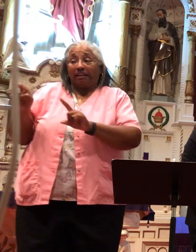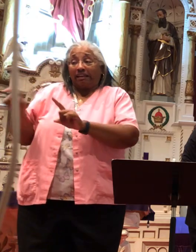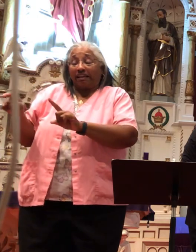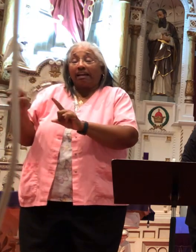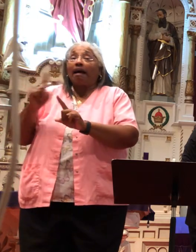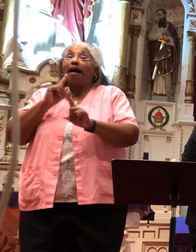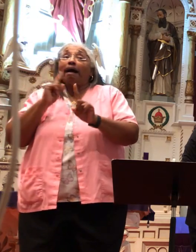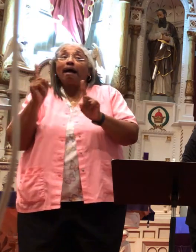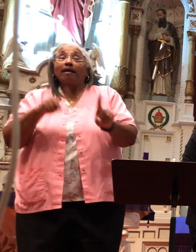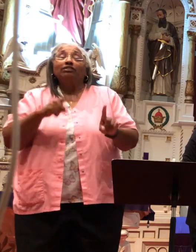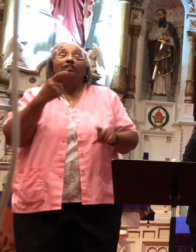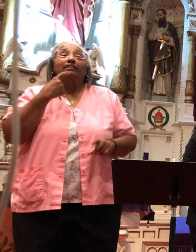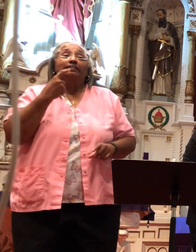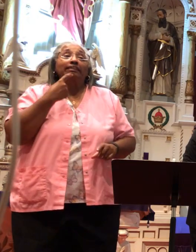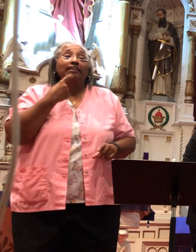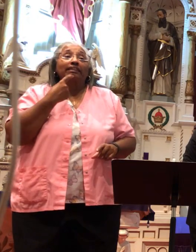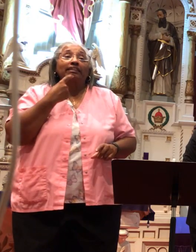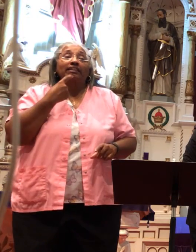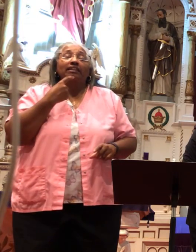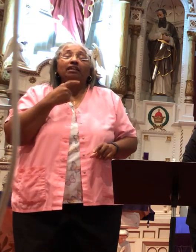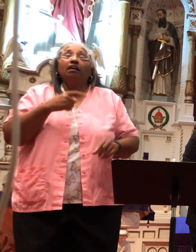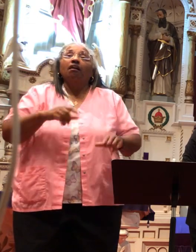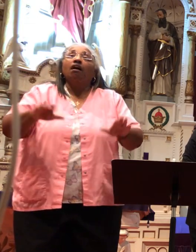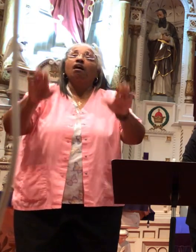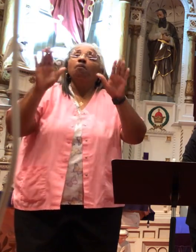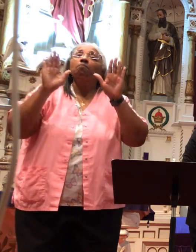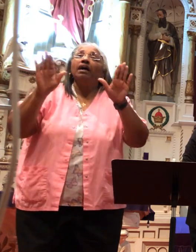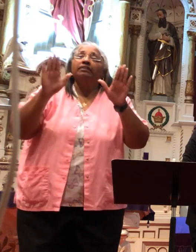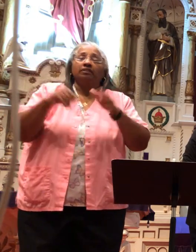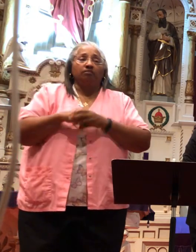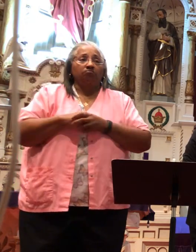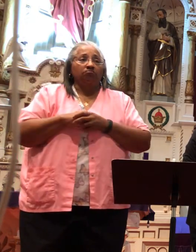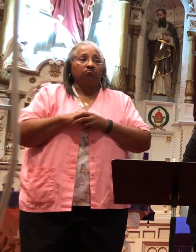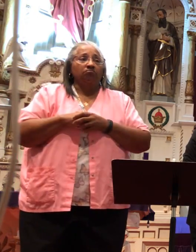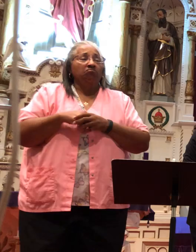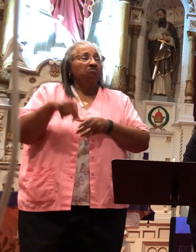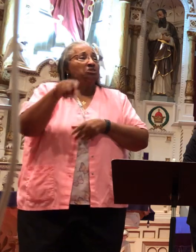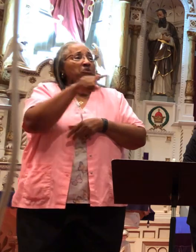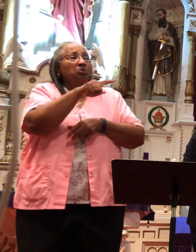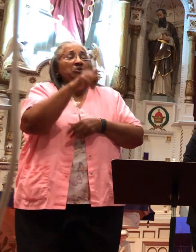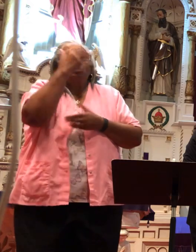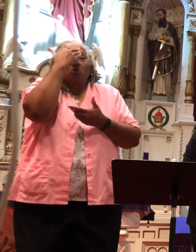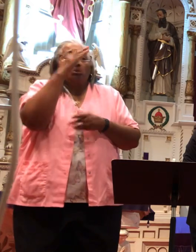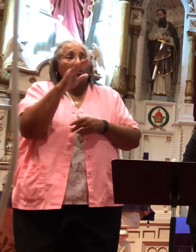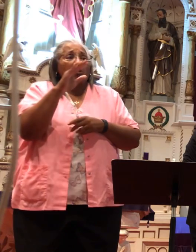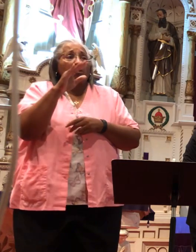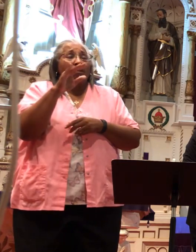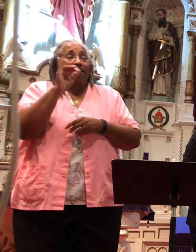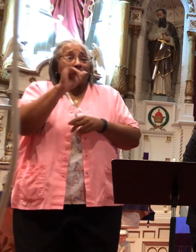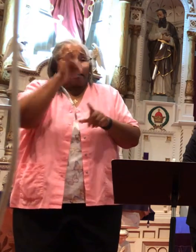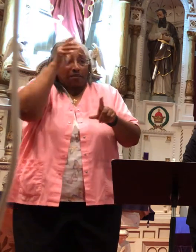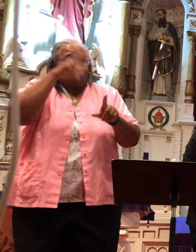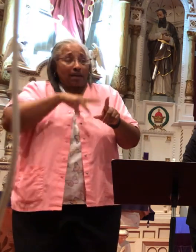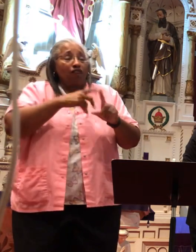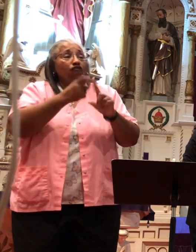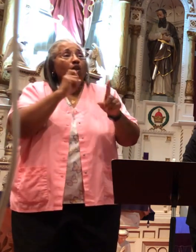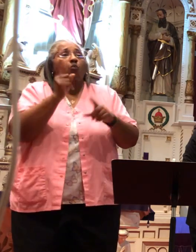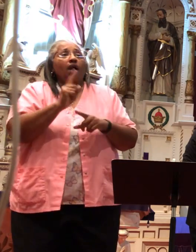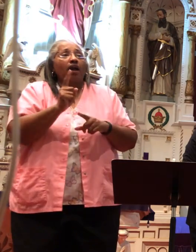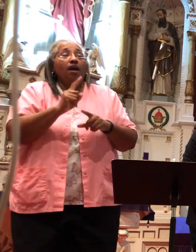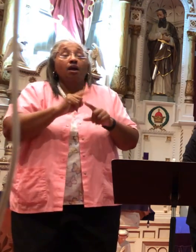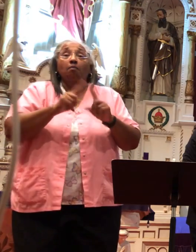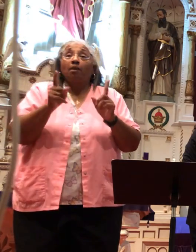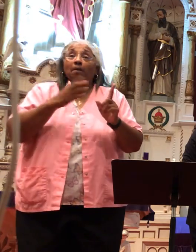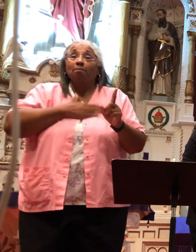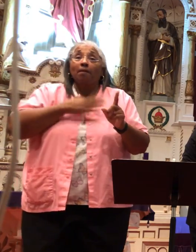them, "This is what is so amazing, that you do not know where he is from, yet he opened my eyes. We